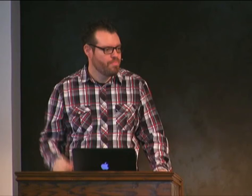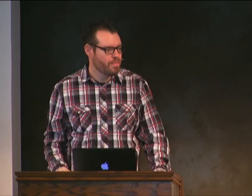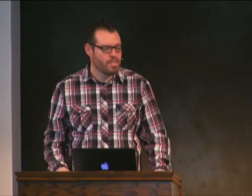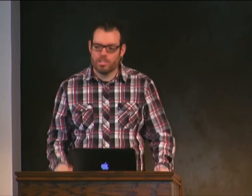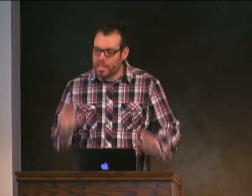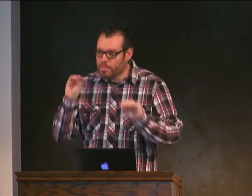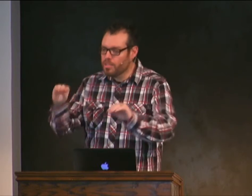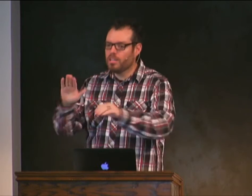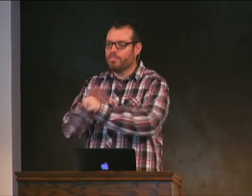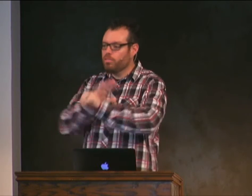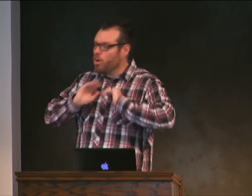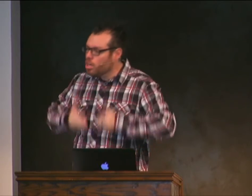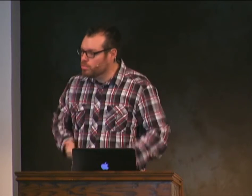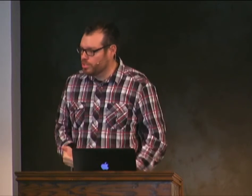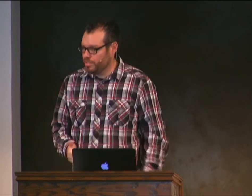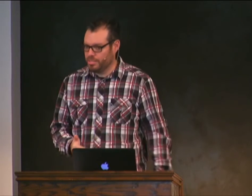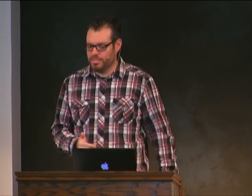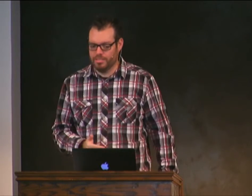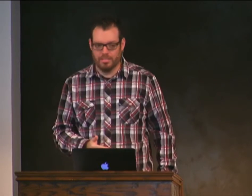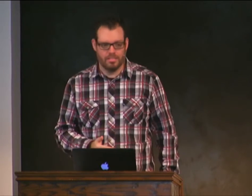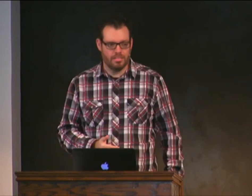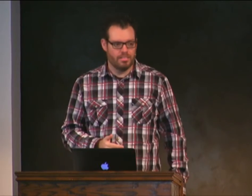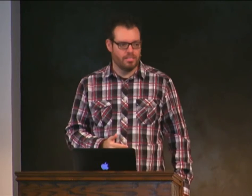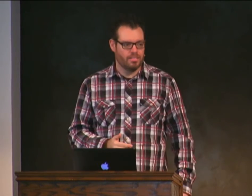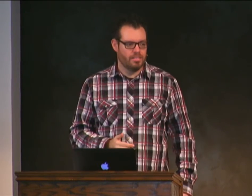trust in Him. So you have to put on the full armor